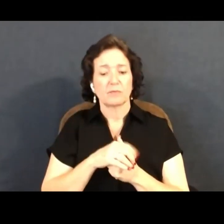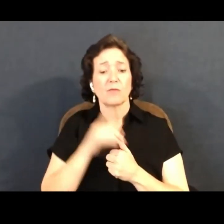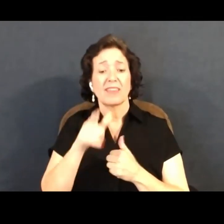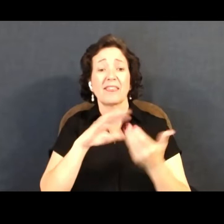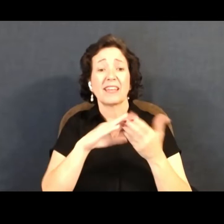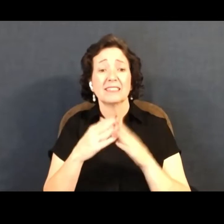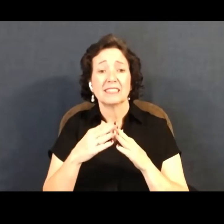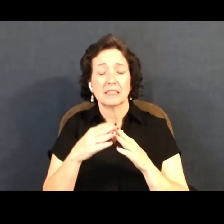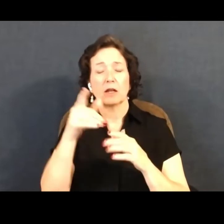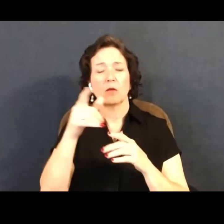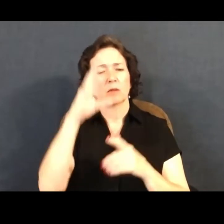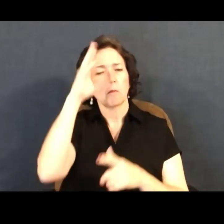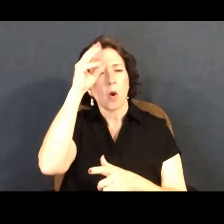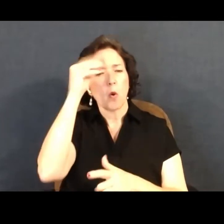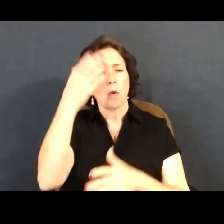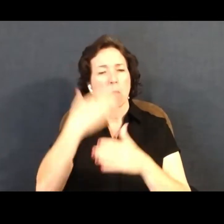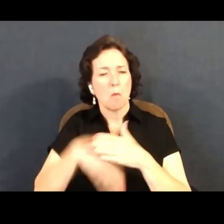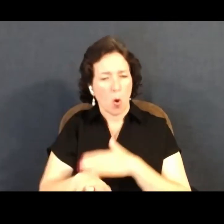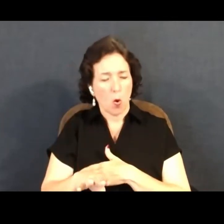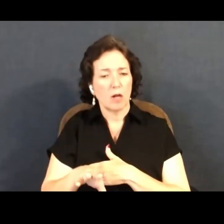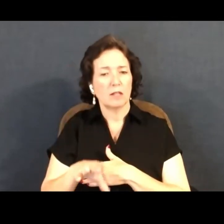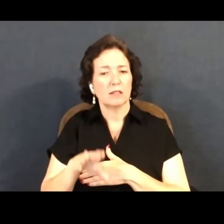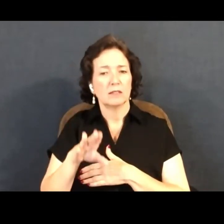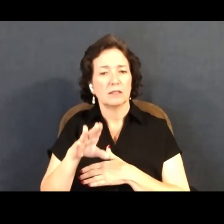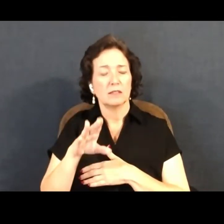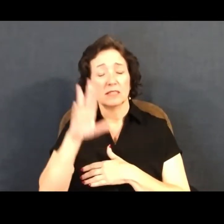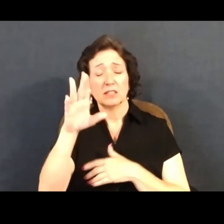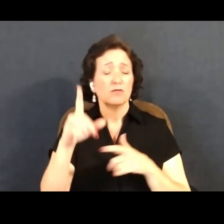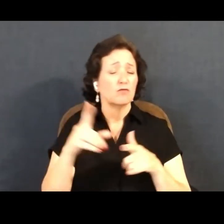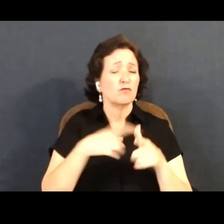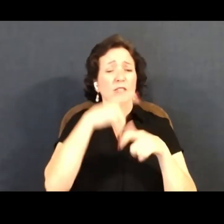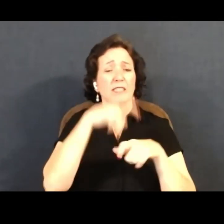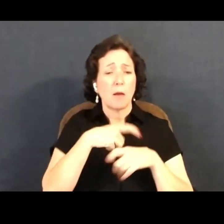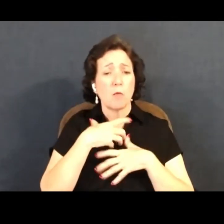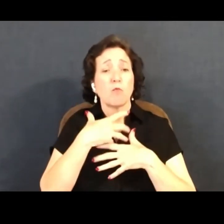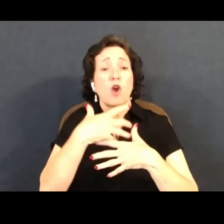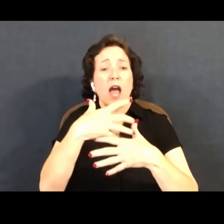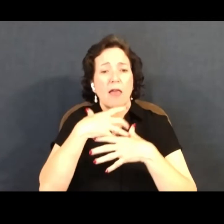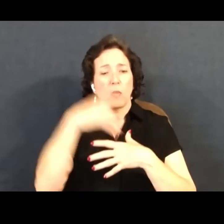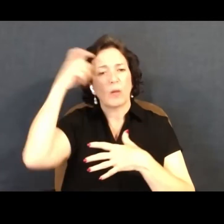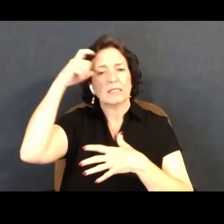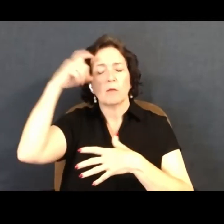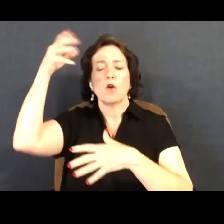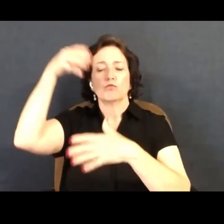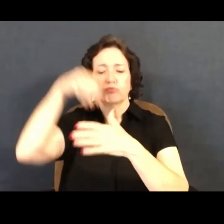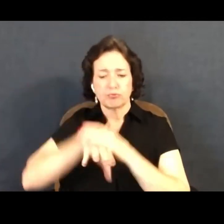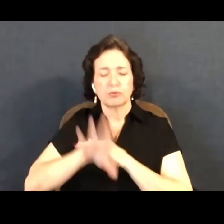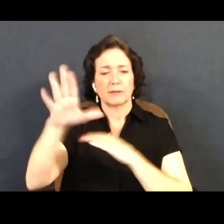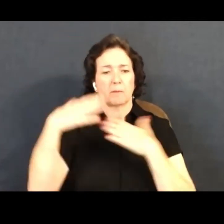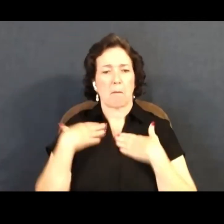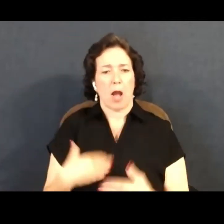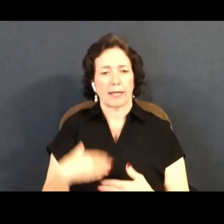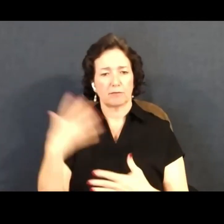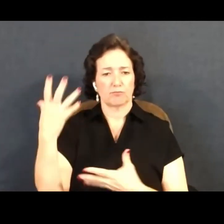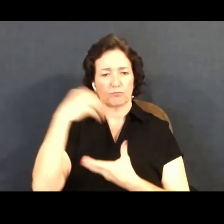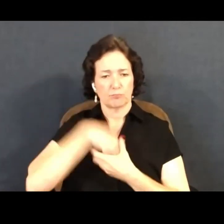was born, and with his first breath, wisdom entered into him. Oh, that